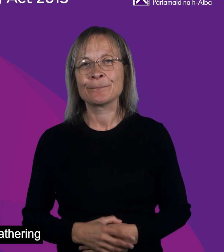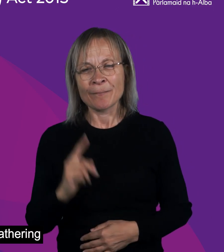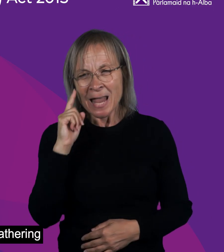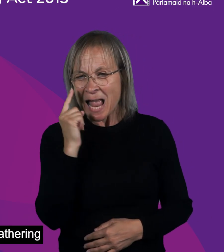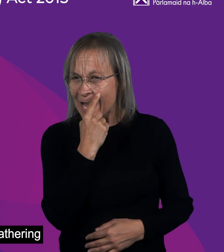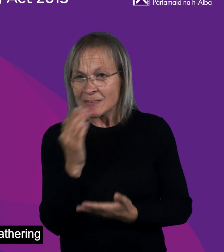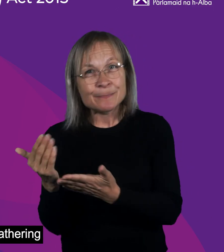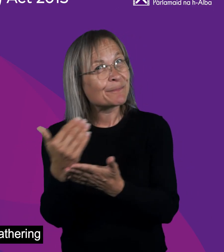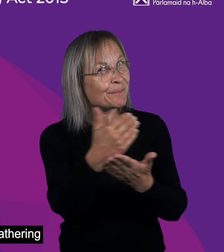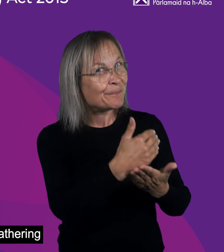Evidence gathering.